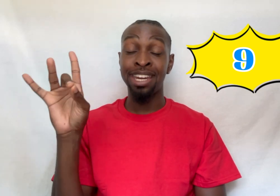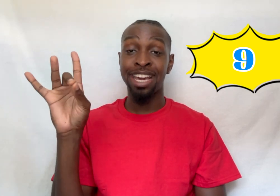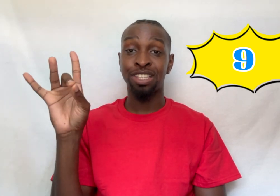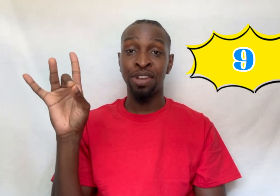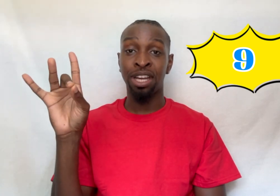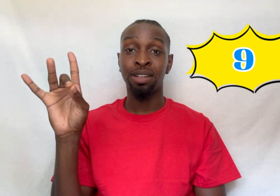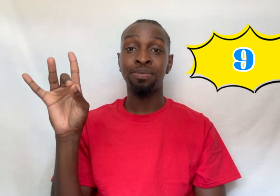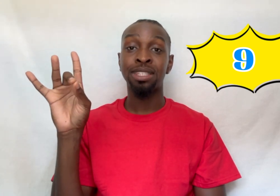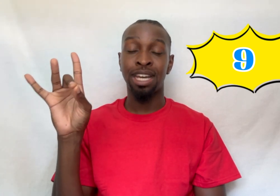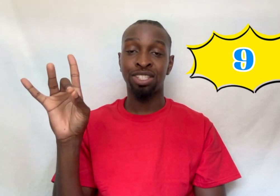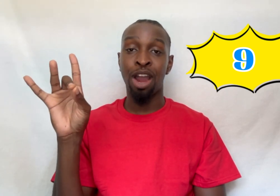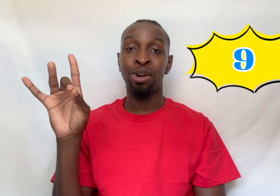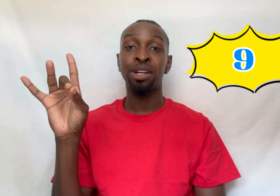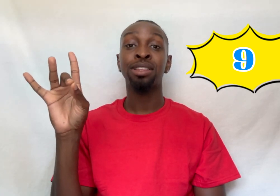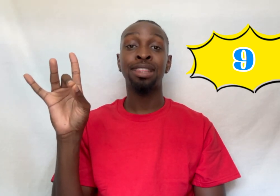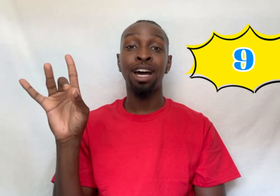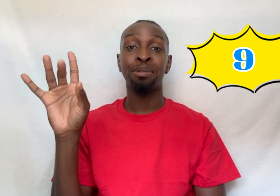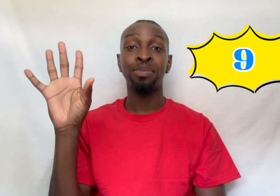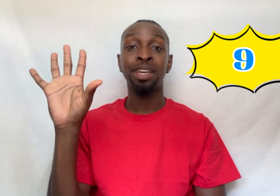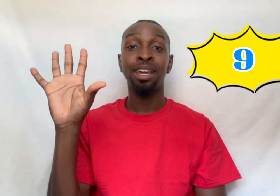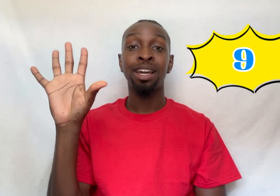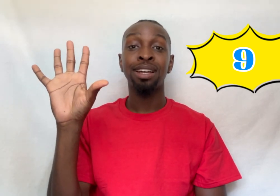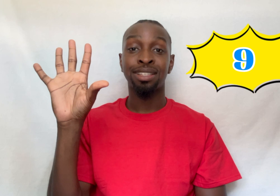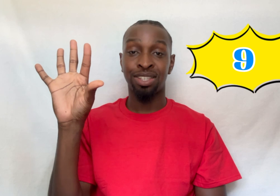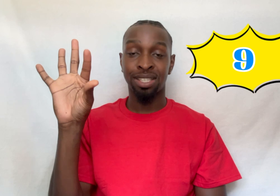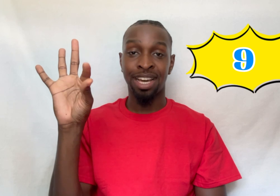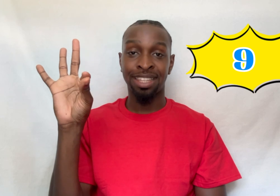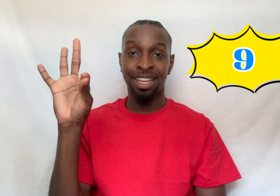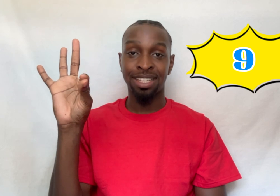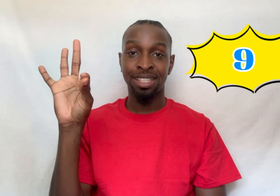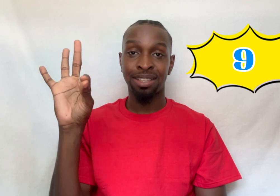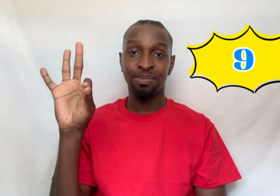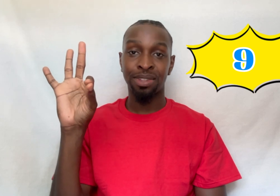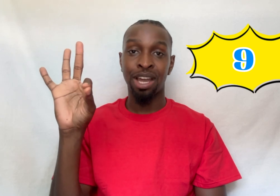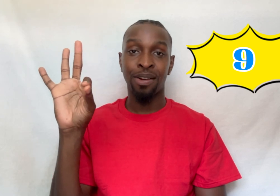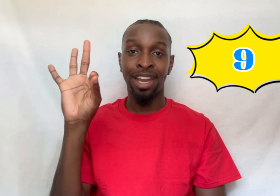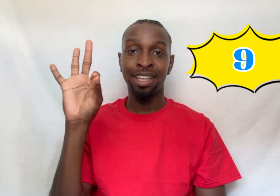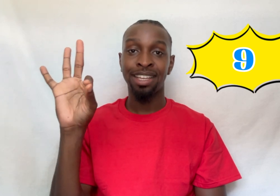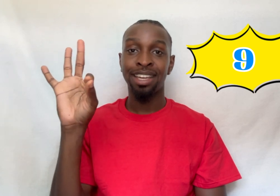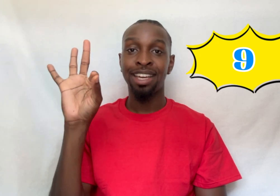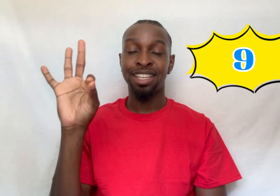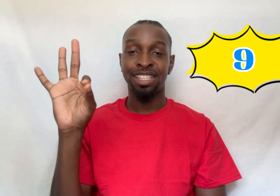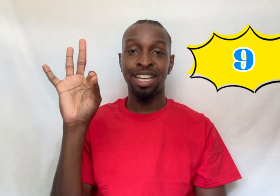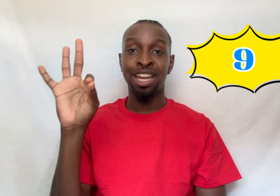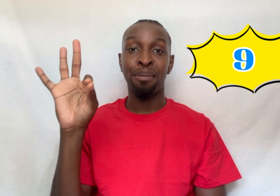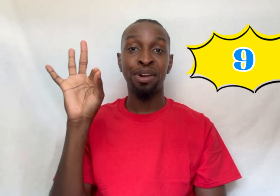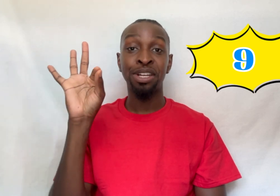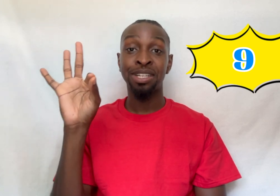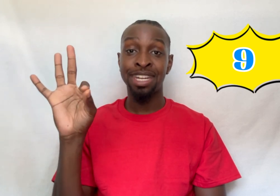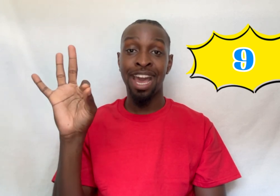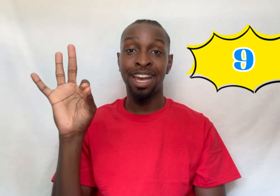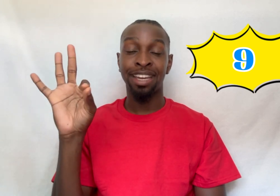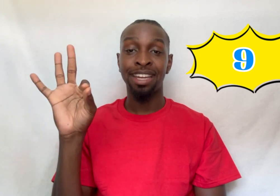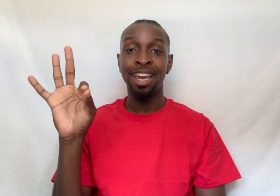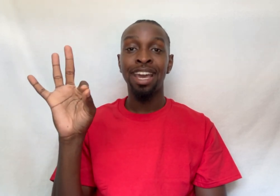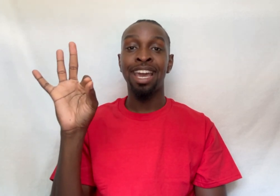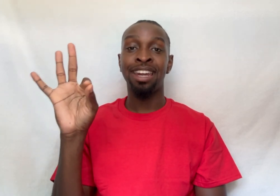index finger touch our thumb, just like this. All right, this is the number 9. And then